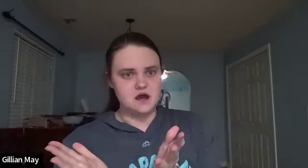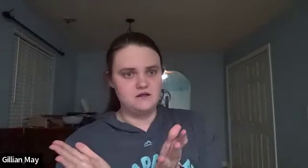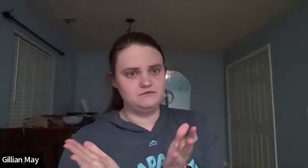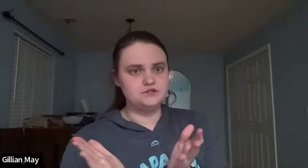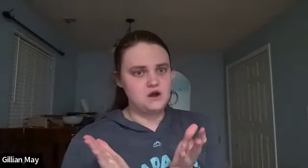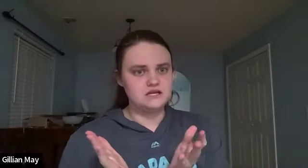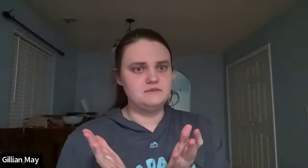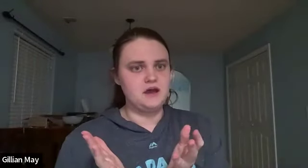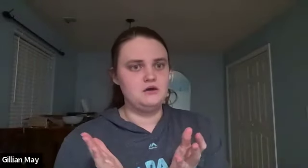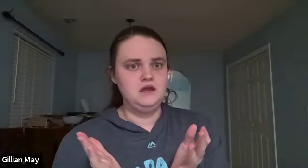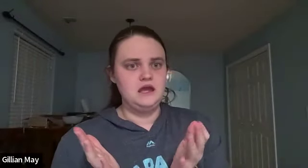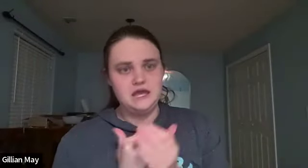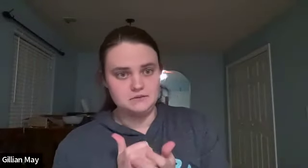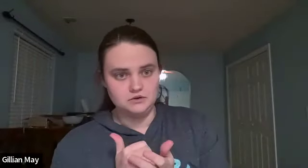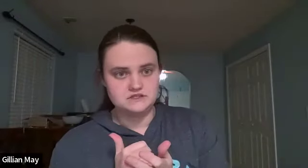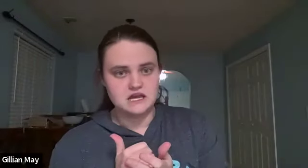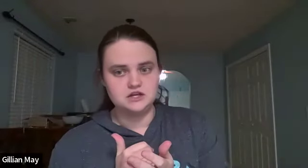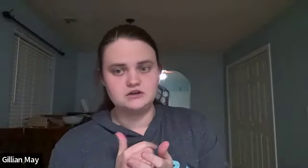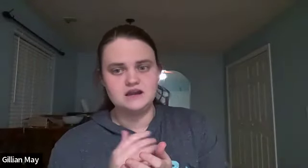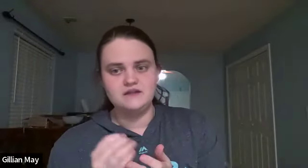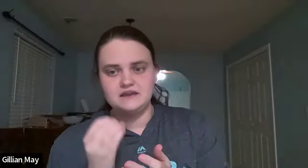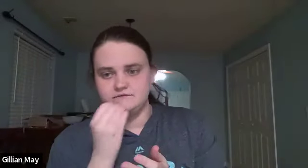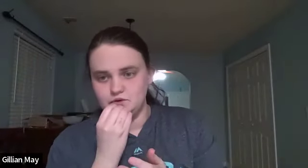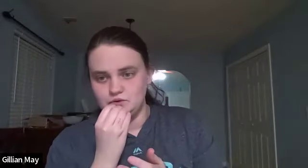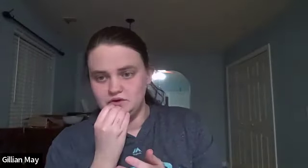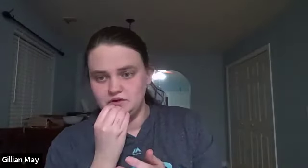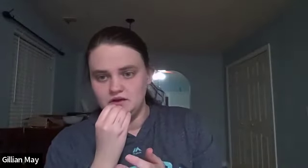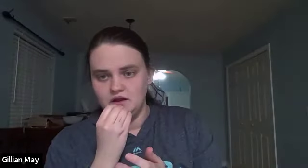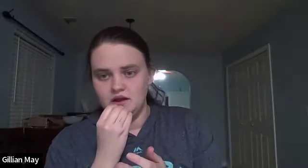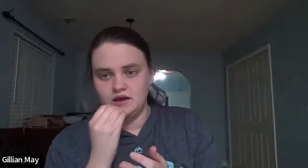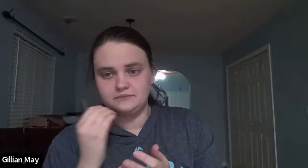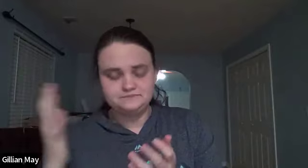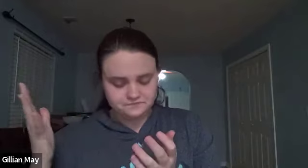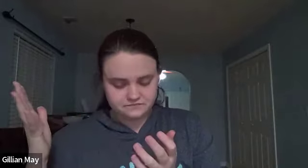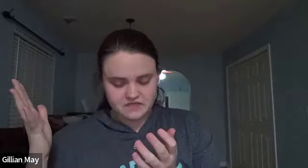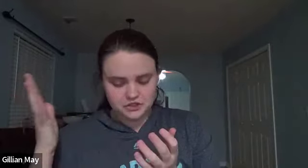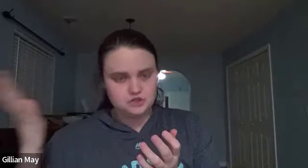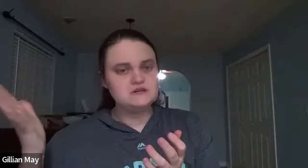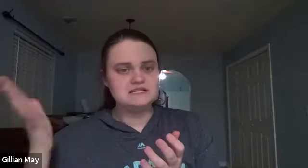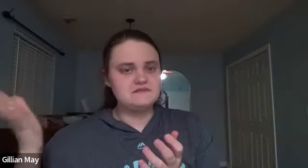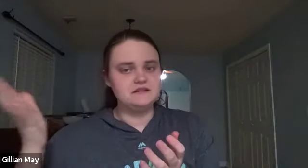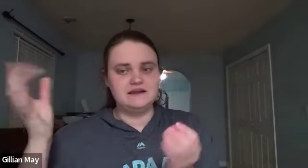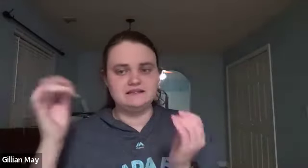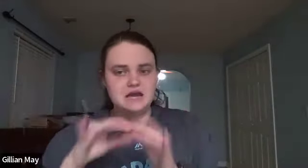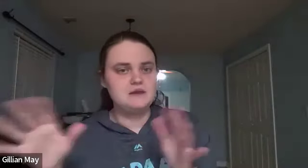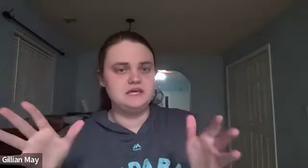not. Like if we're talking about animals and you're kind of like food, you can definitely like type